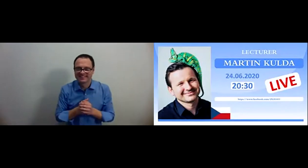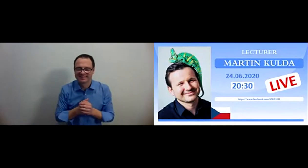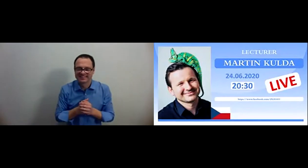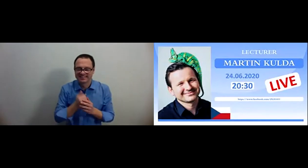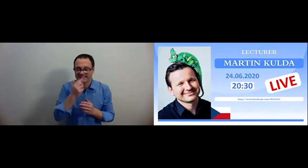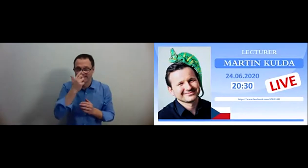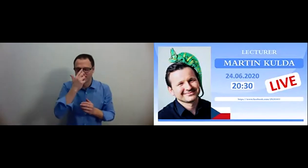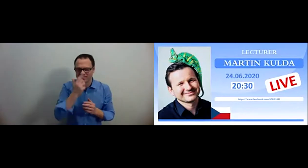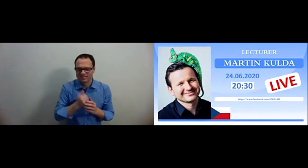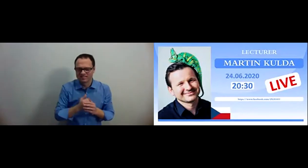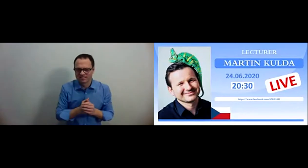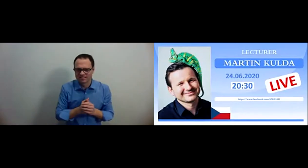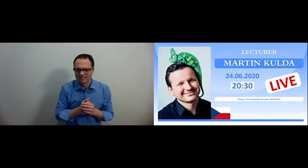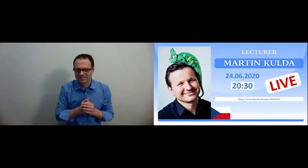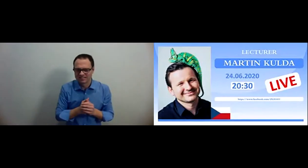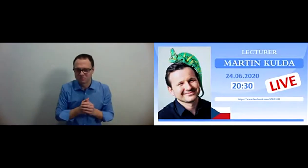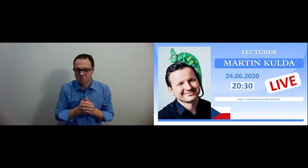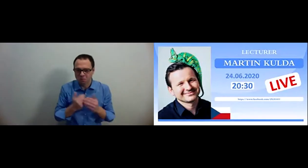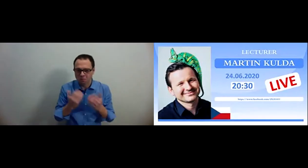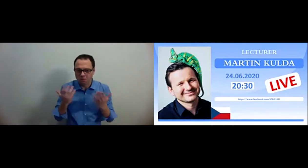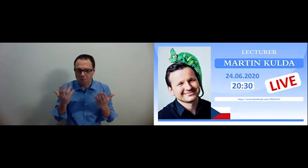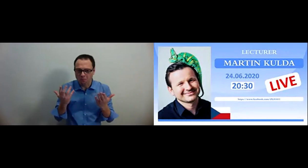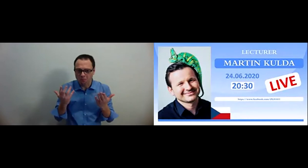Martin, can you open your camera?